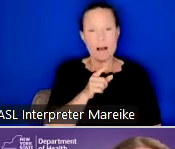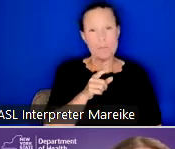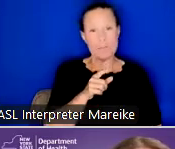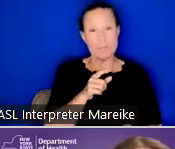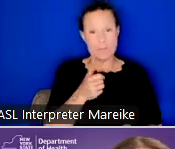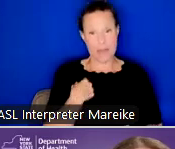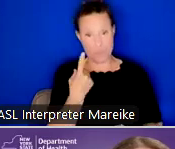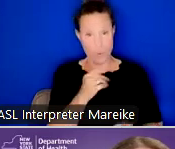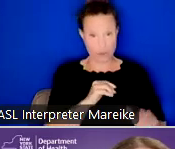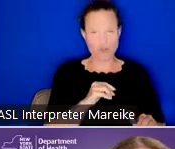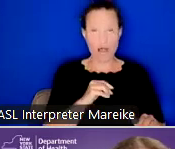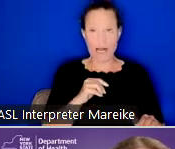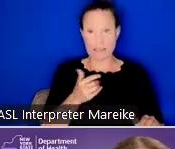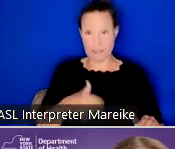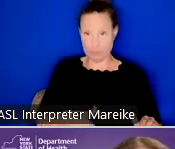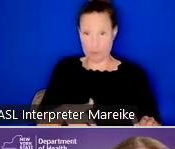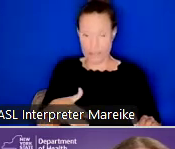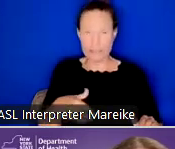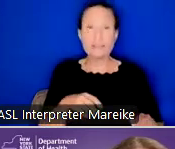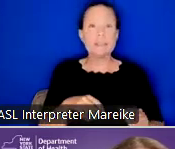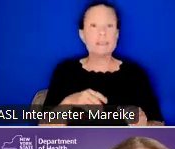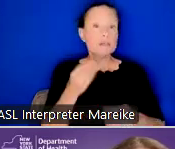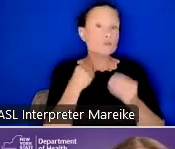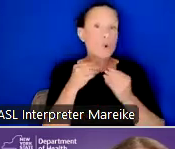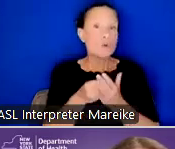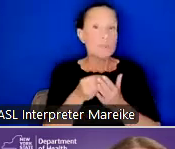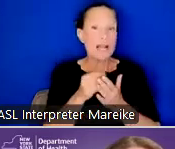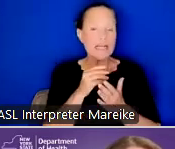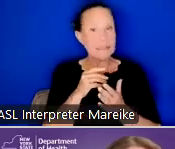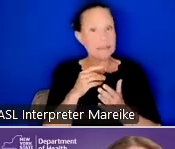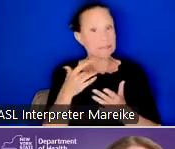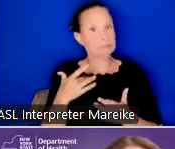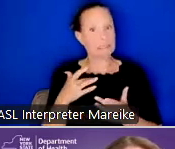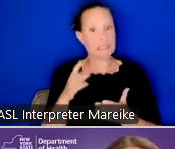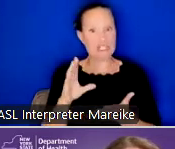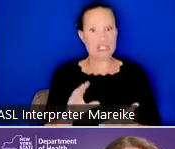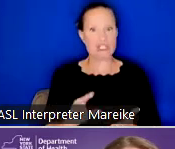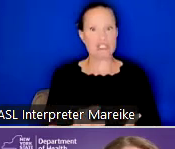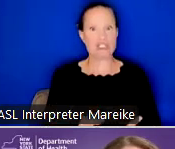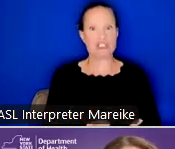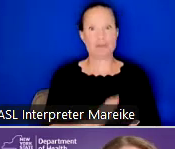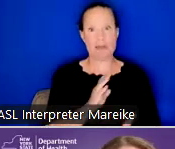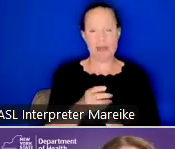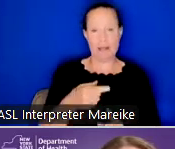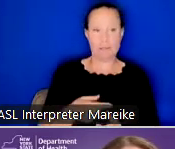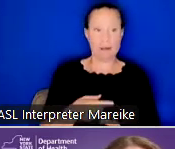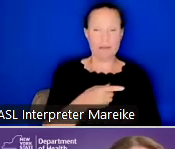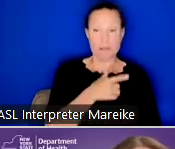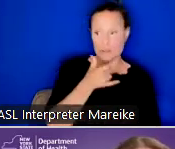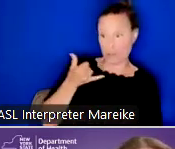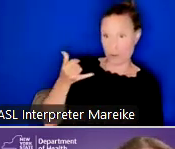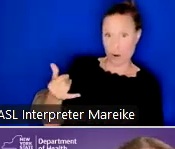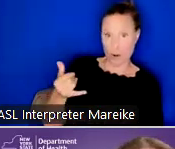money for groceries by the end of the month. She calls her regional social care network to see if she qualifies for